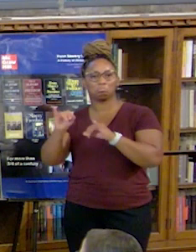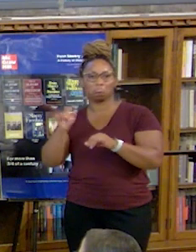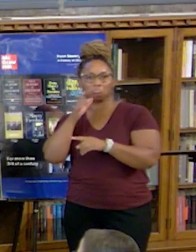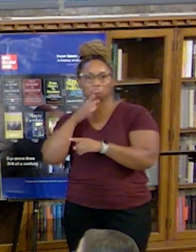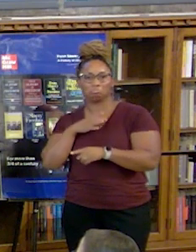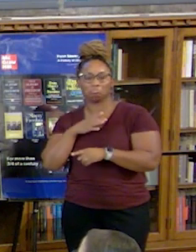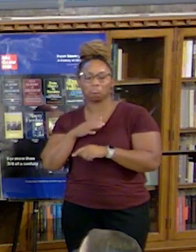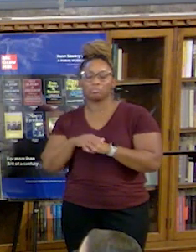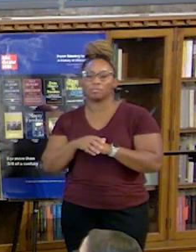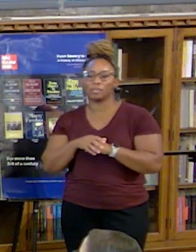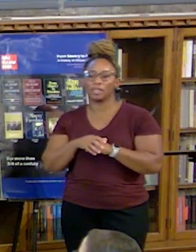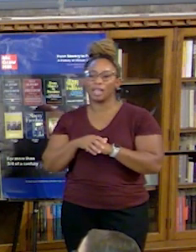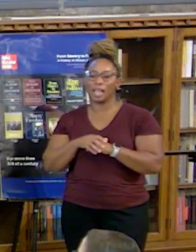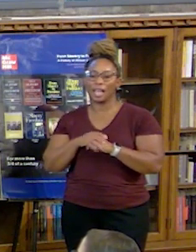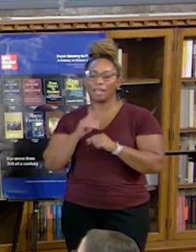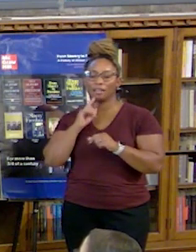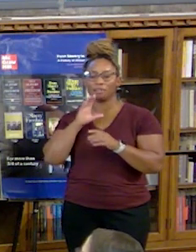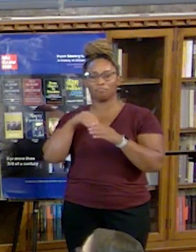shh